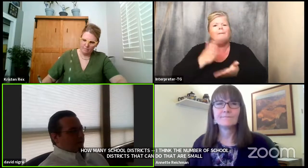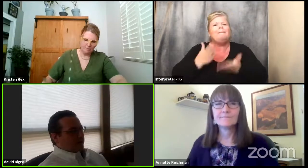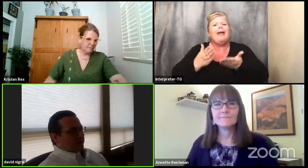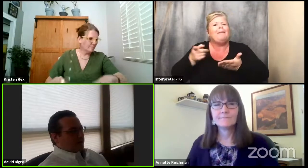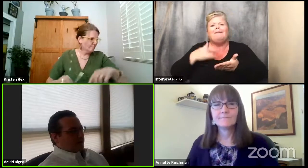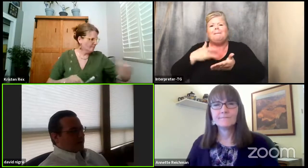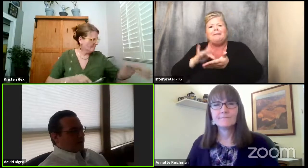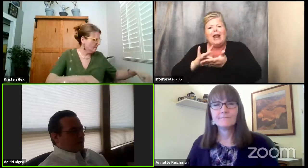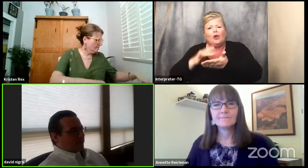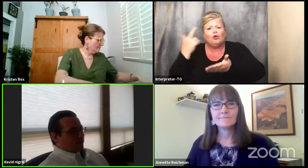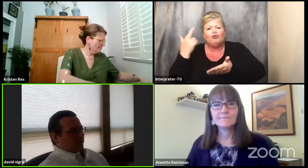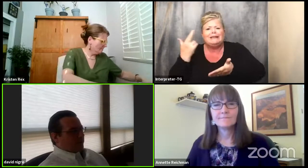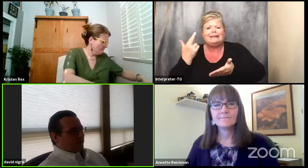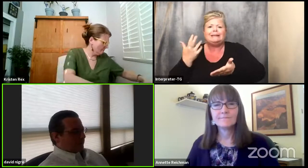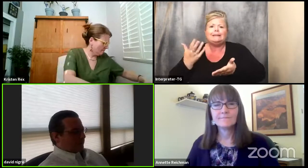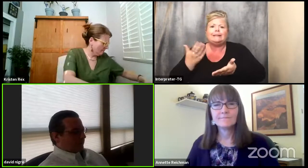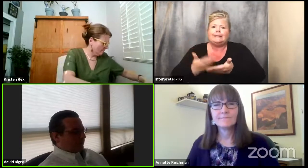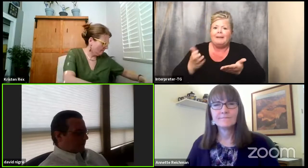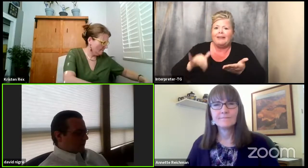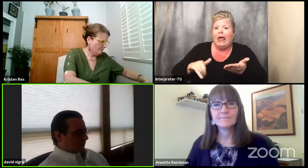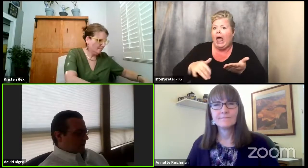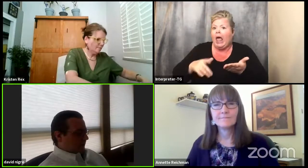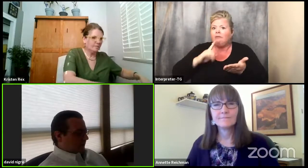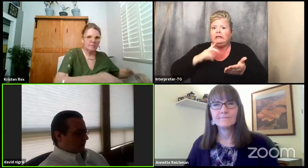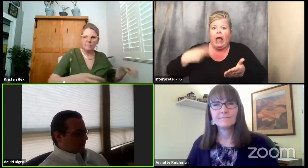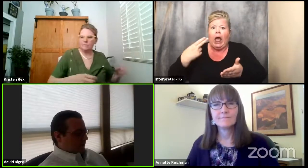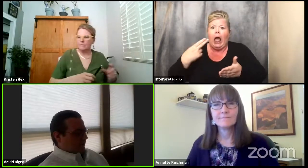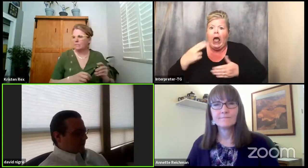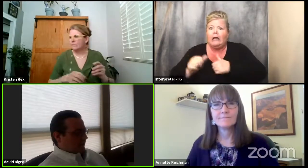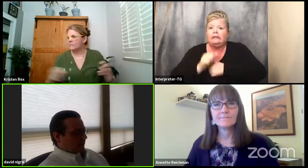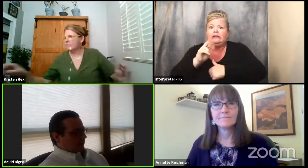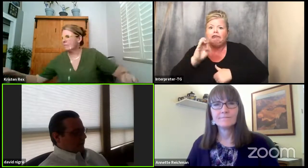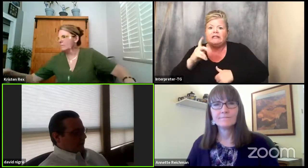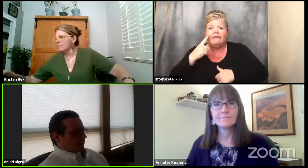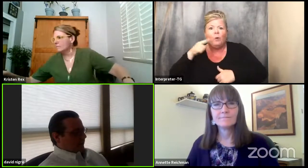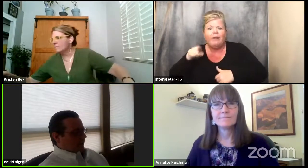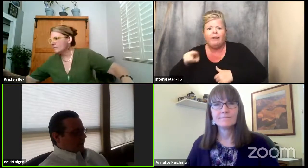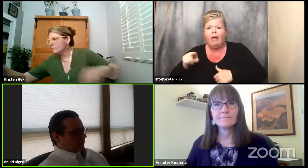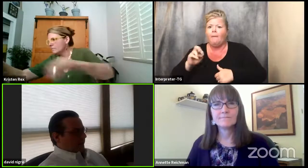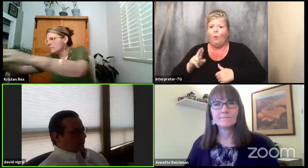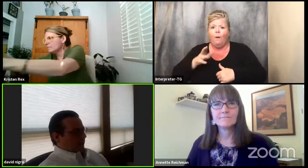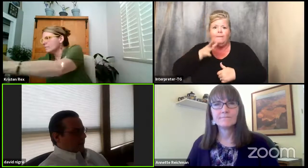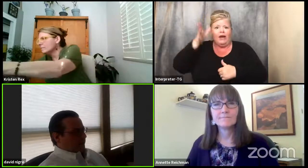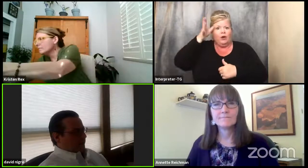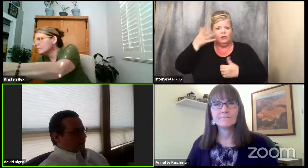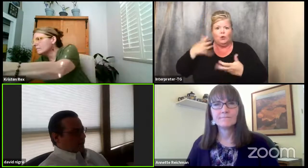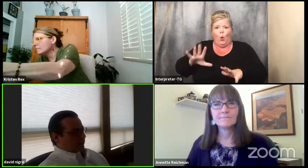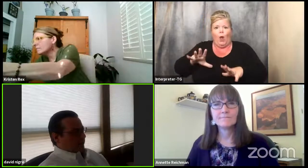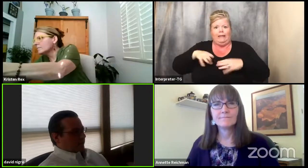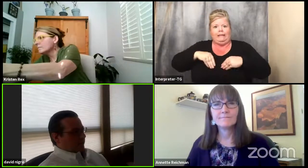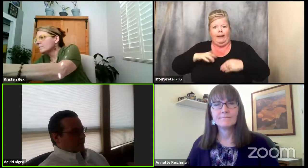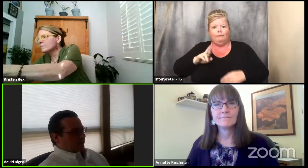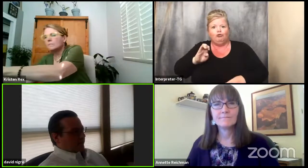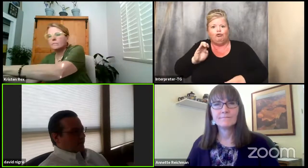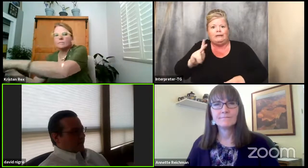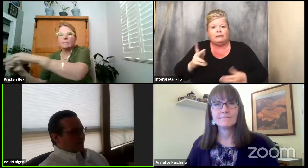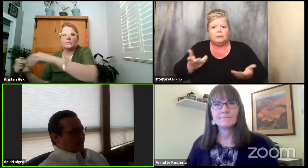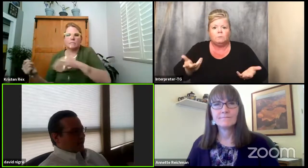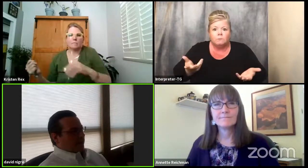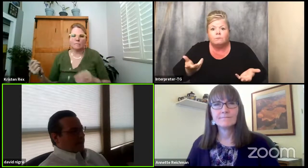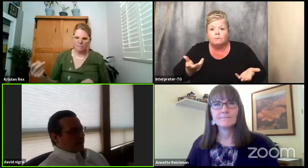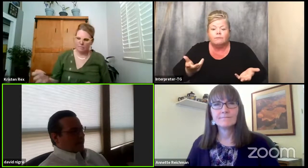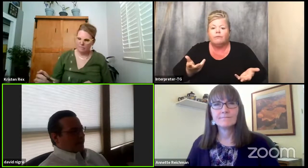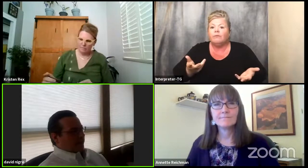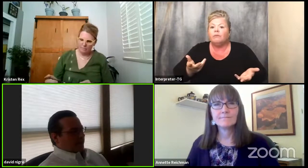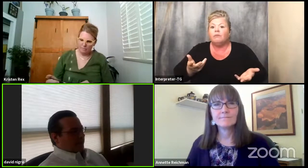and that's too much risk for them to personally take, or for their parents to take. or there could be a delay, if there